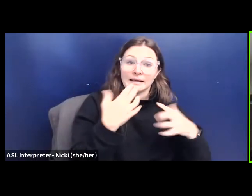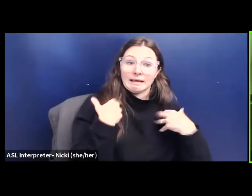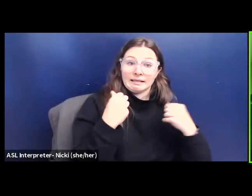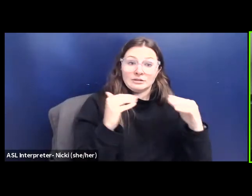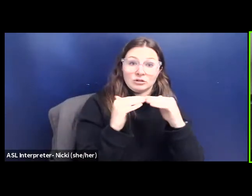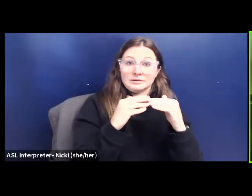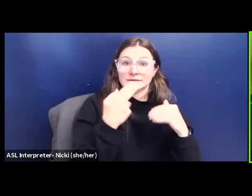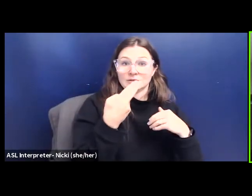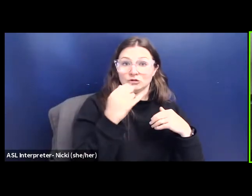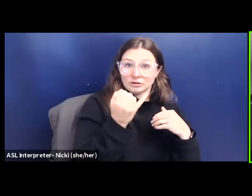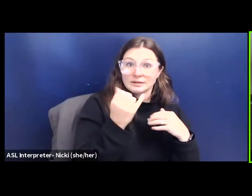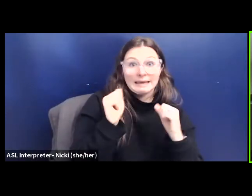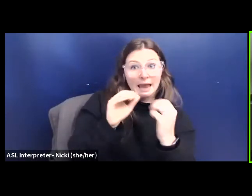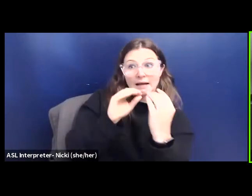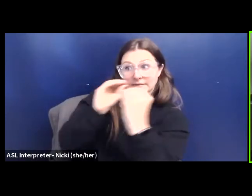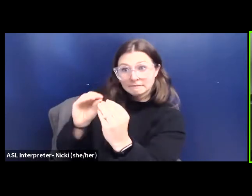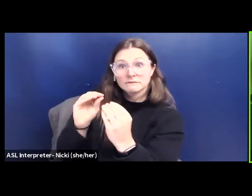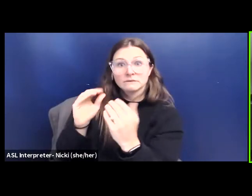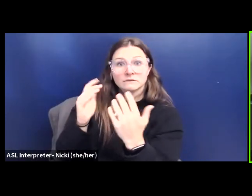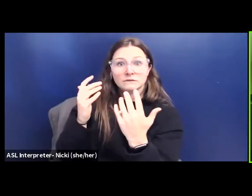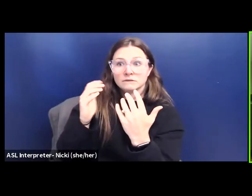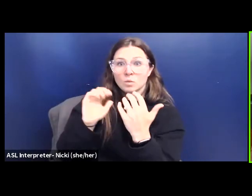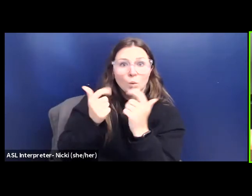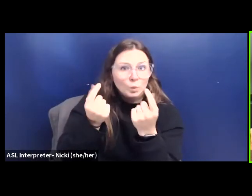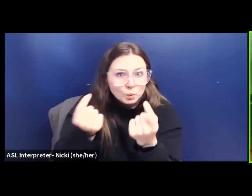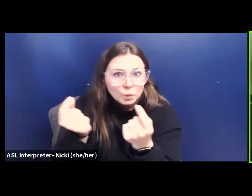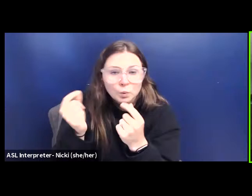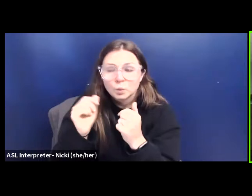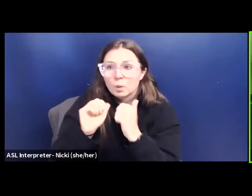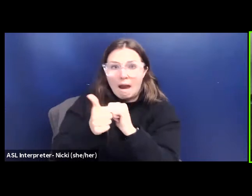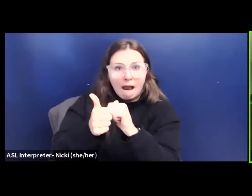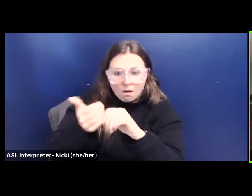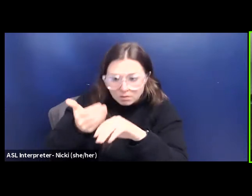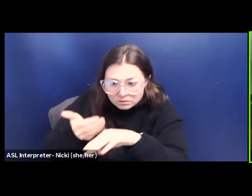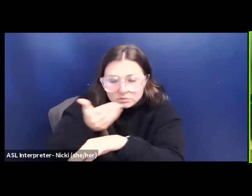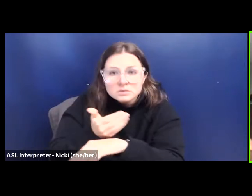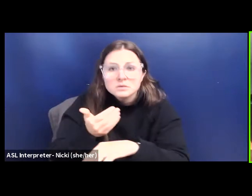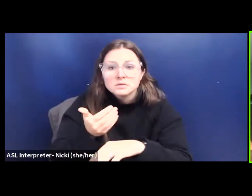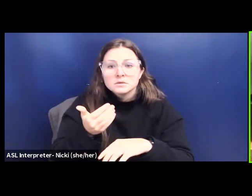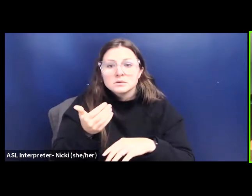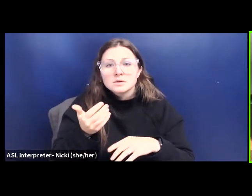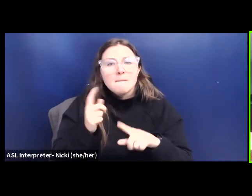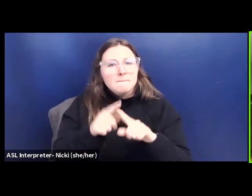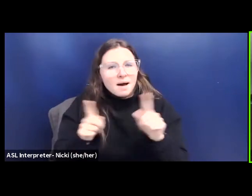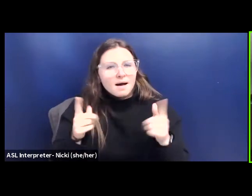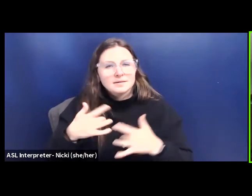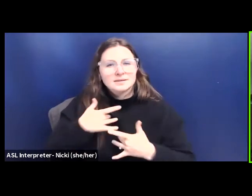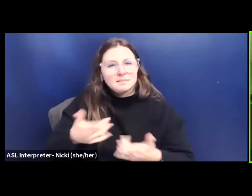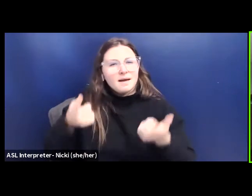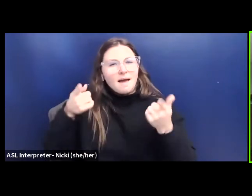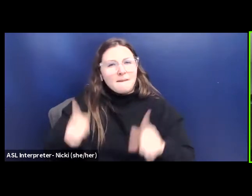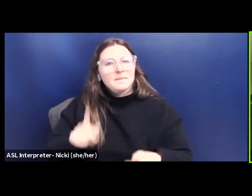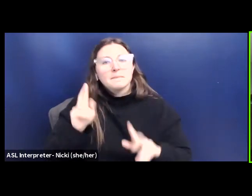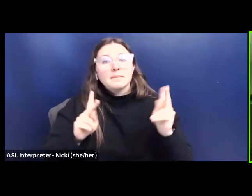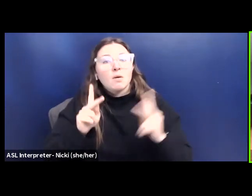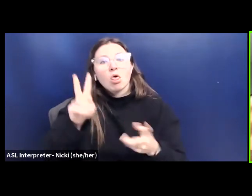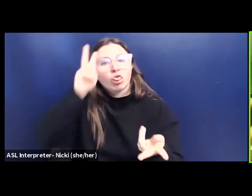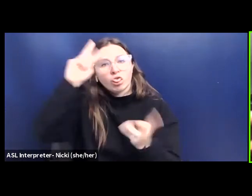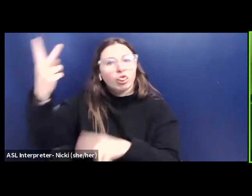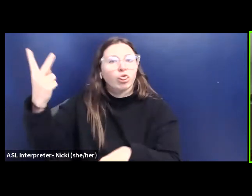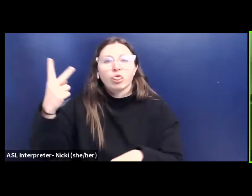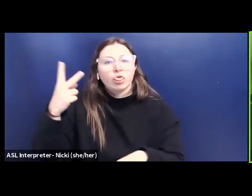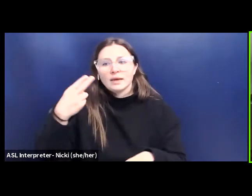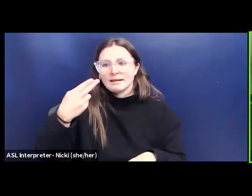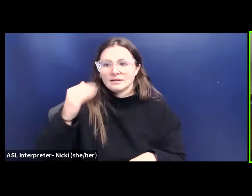fundamentally, some of the ways that it's being misused and misappropriated is by bringing